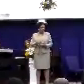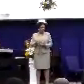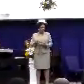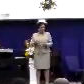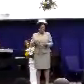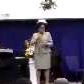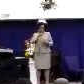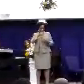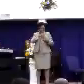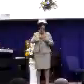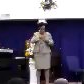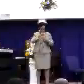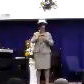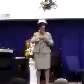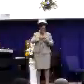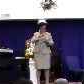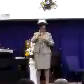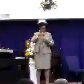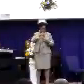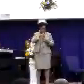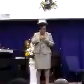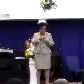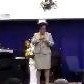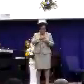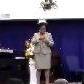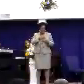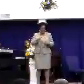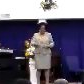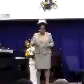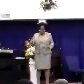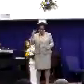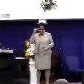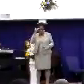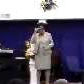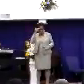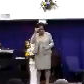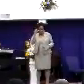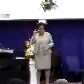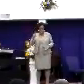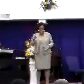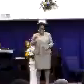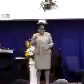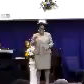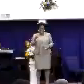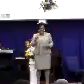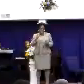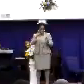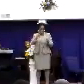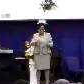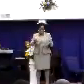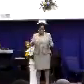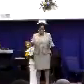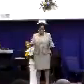So it gets in their spirit. They know those kind of things. Right? And so we got to put in their spirit about God's power, not